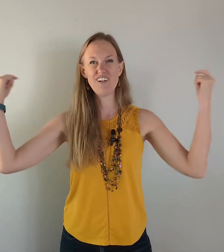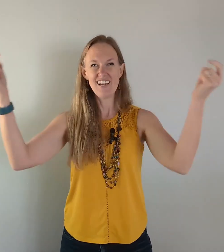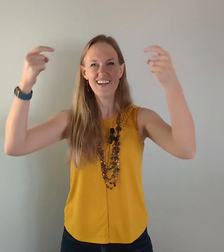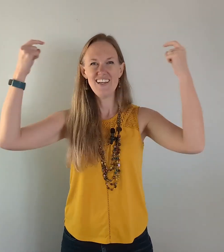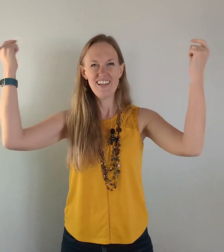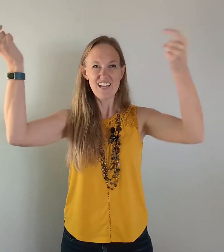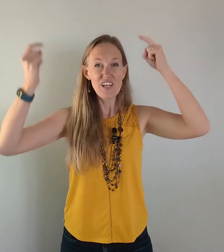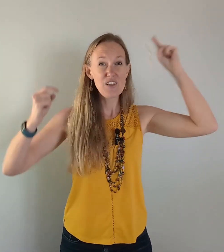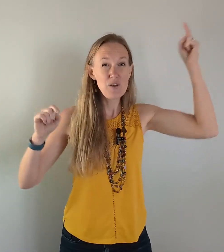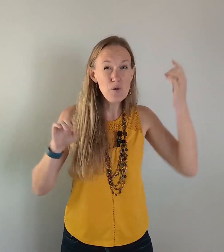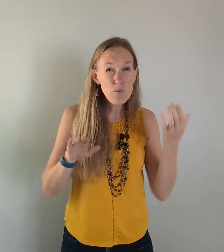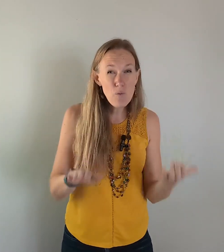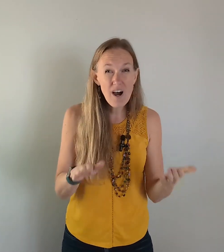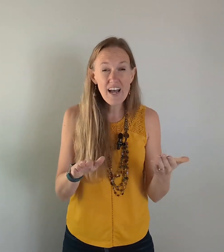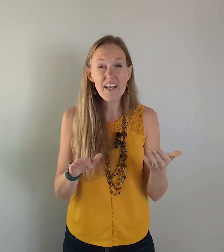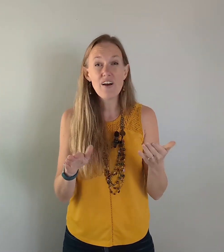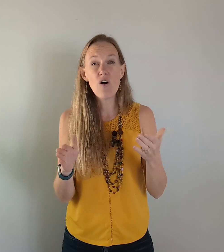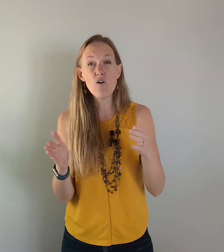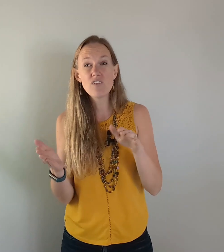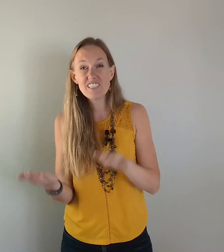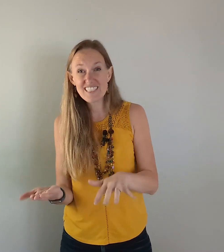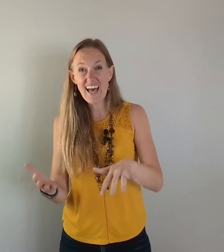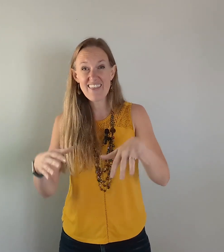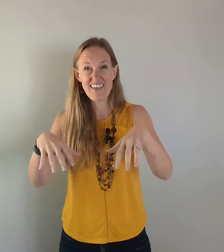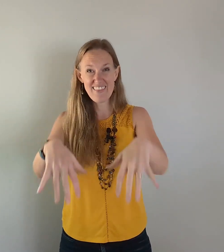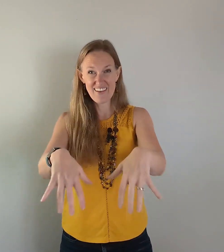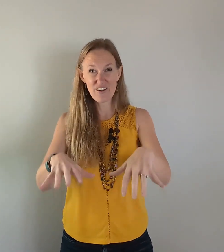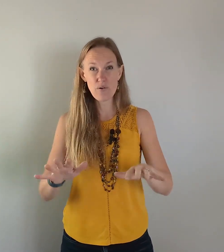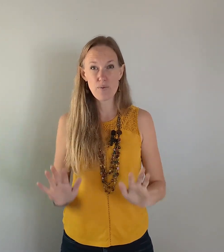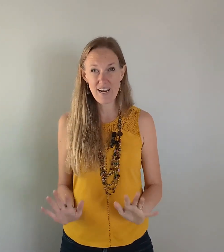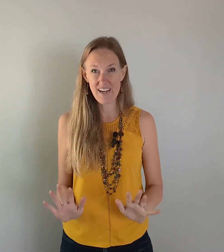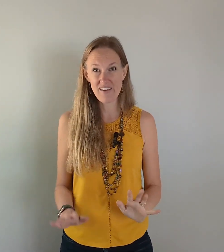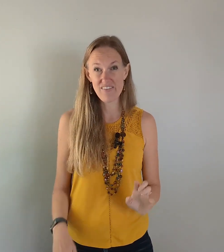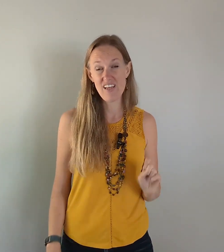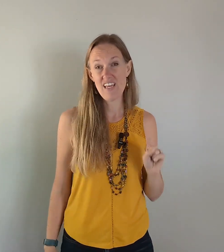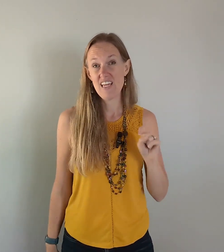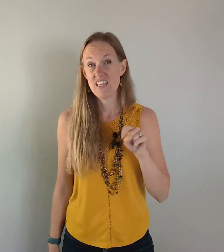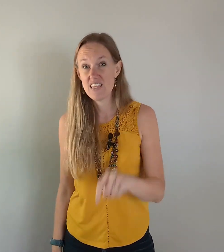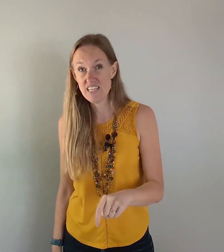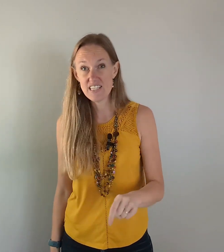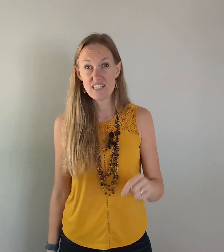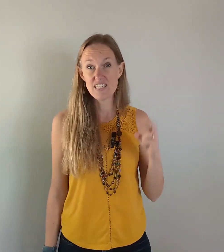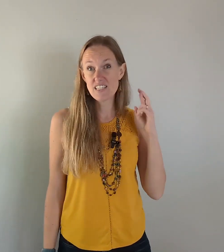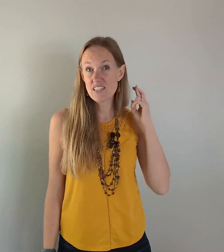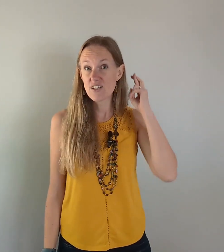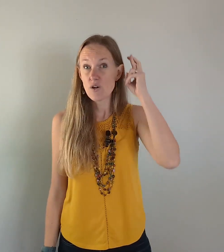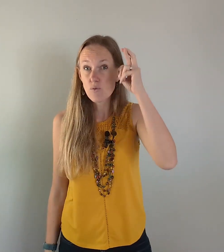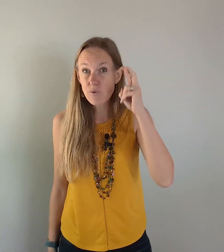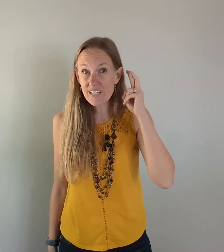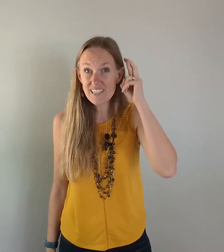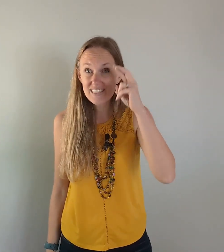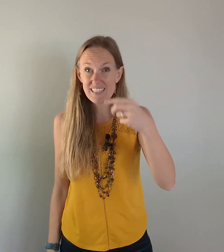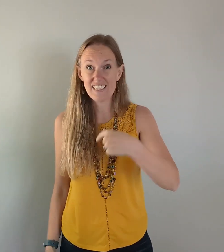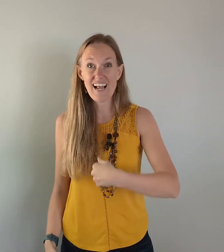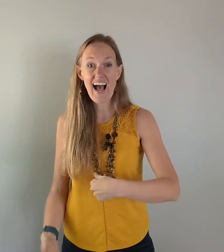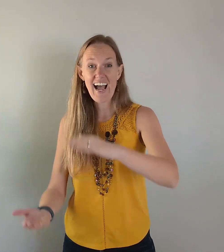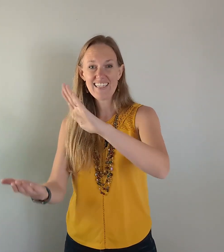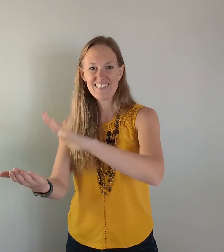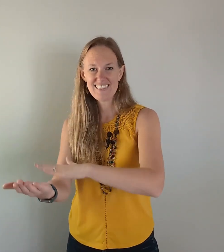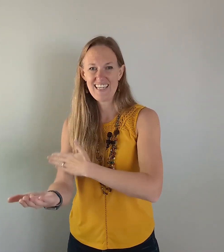victory you won over death and the grave. This is the reason I